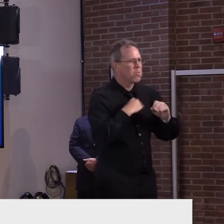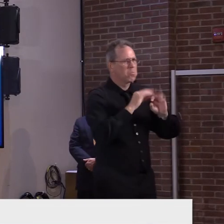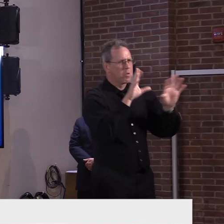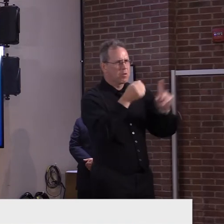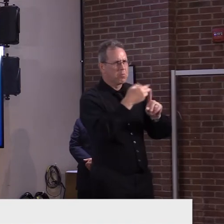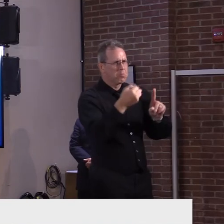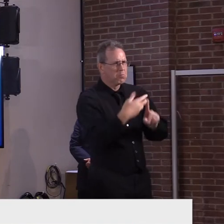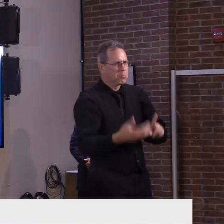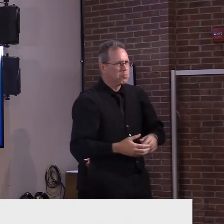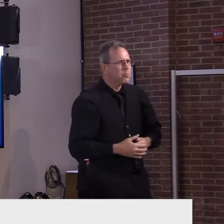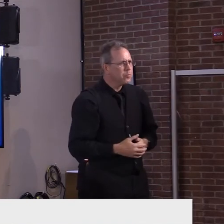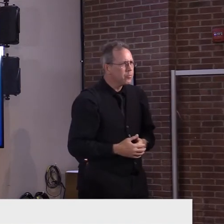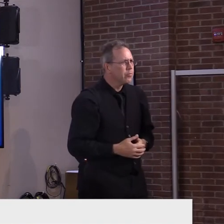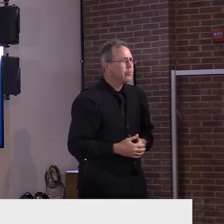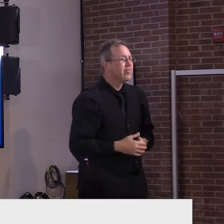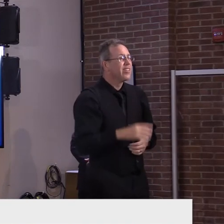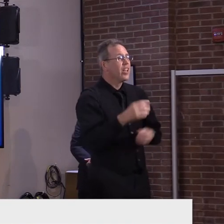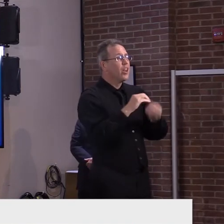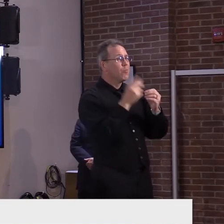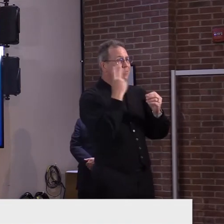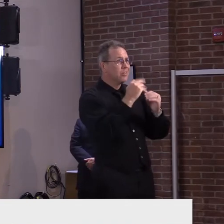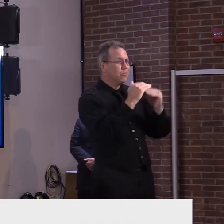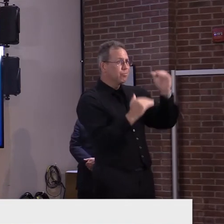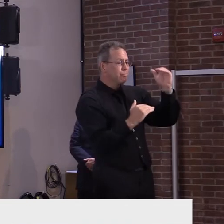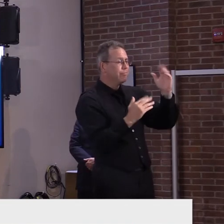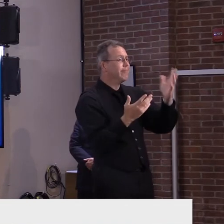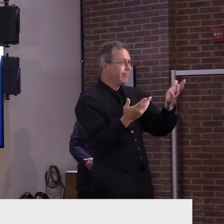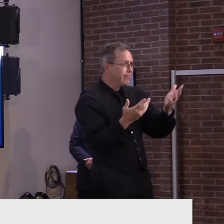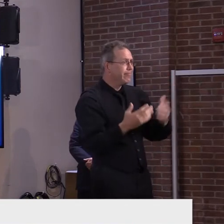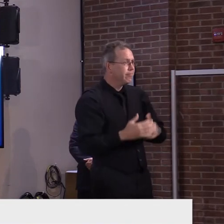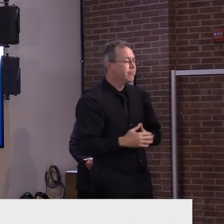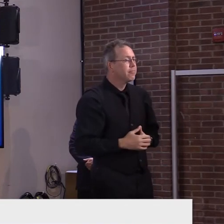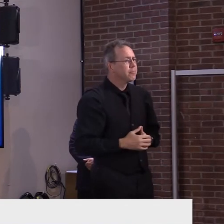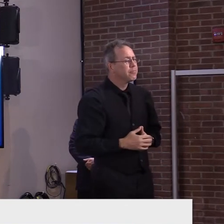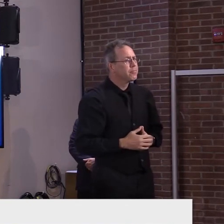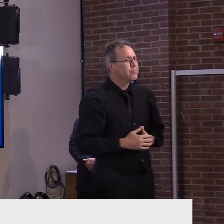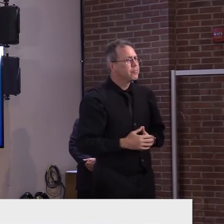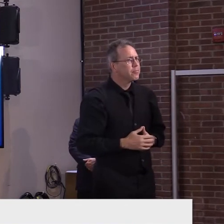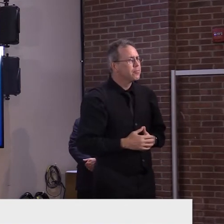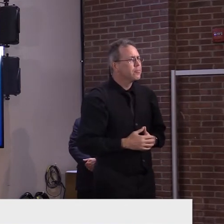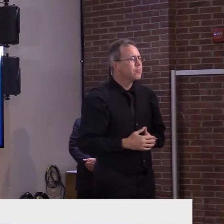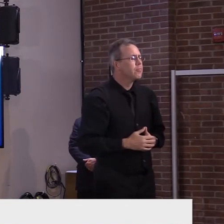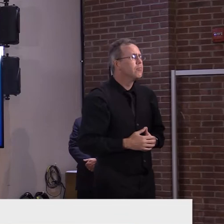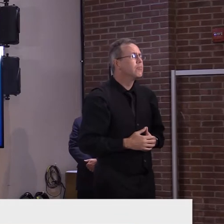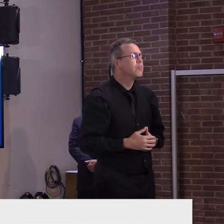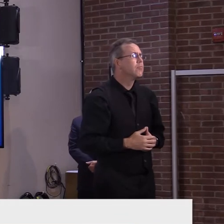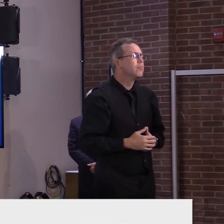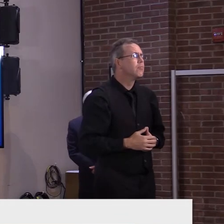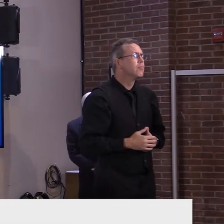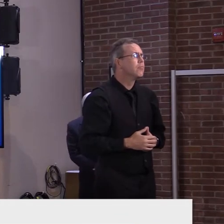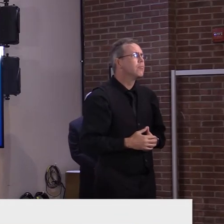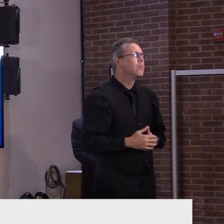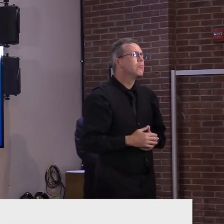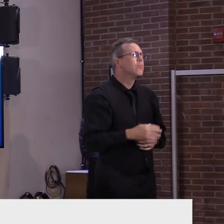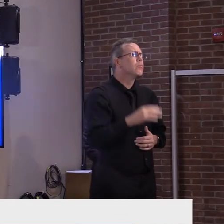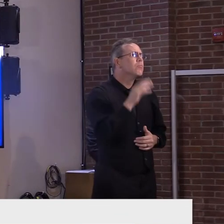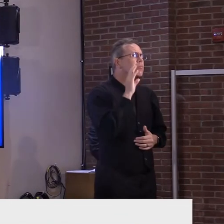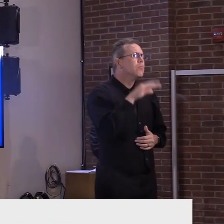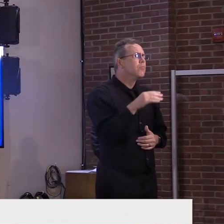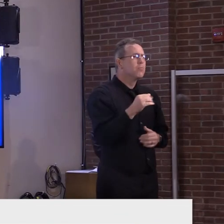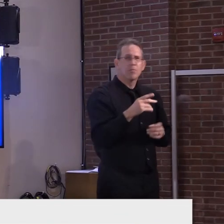delta there, that difference is exactly that. It's talking about the infections that are in our community that go